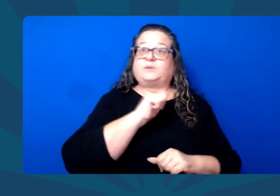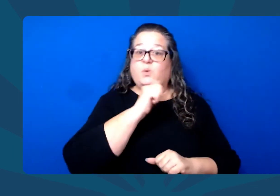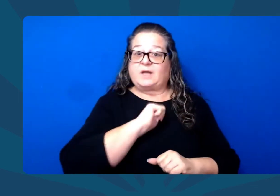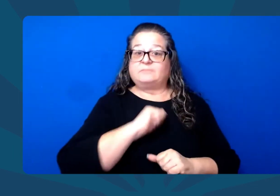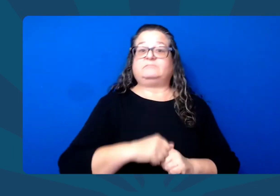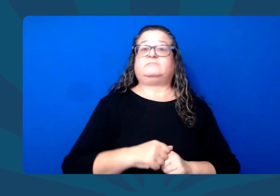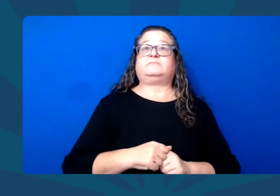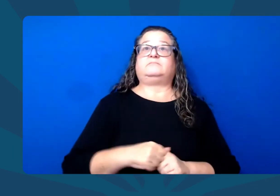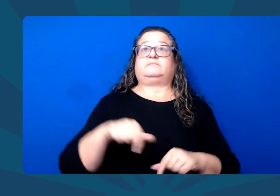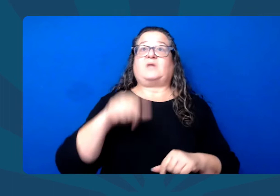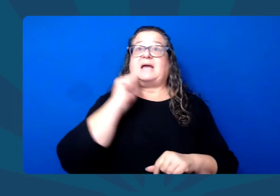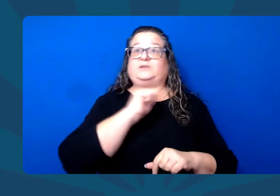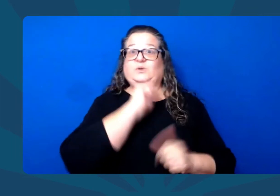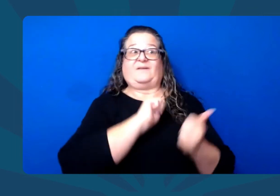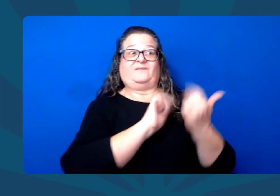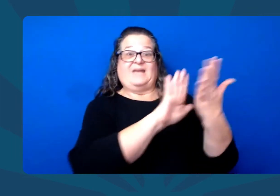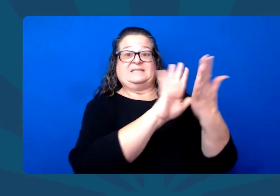real change for our state.